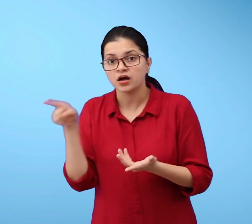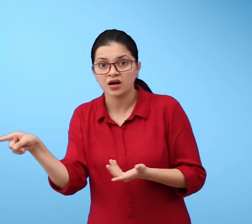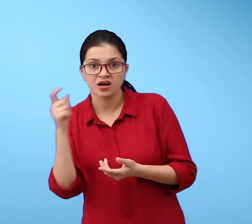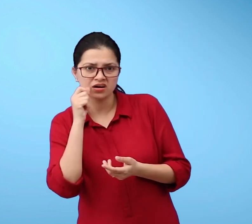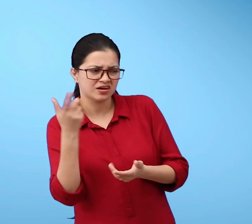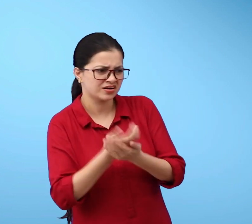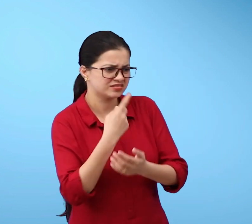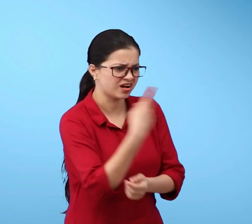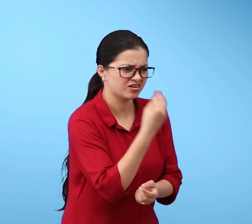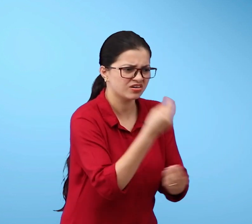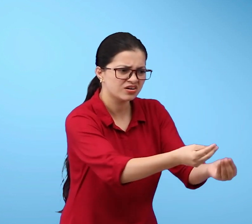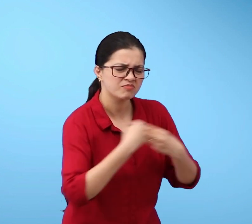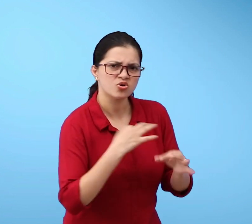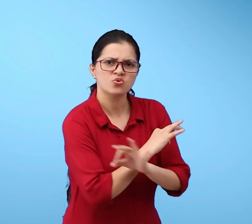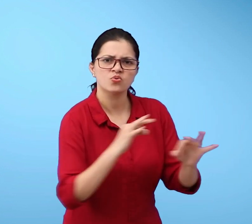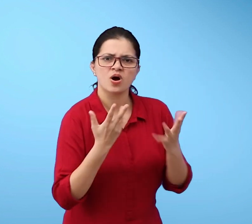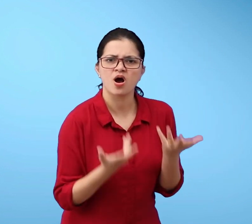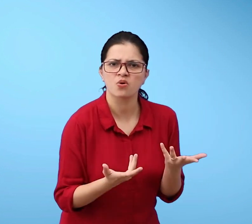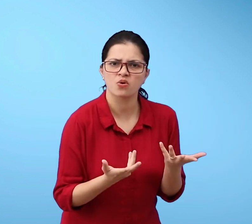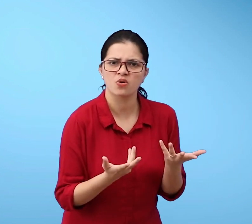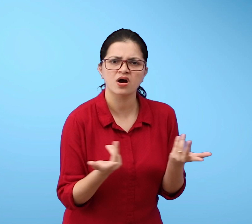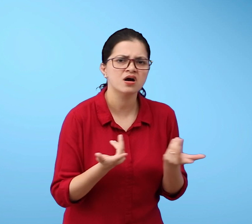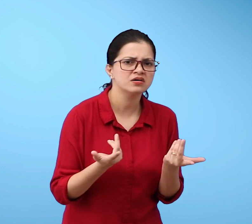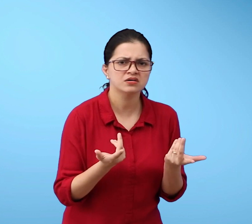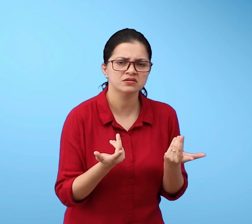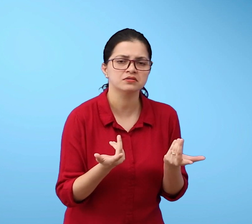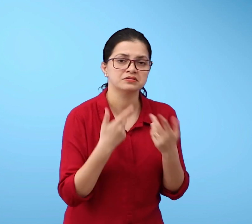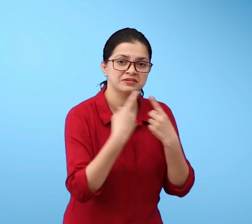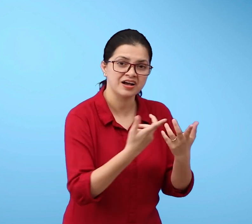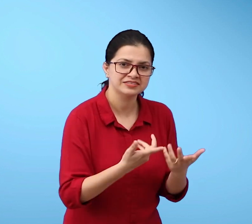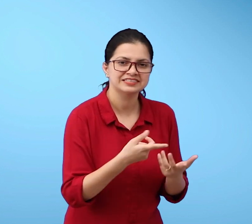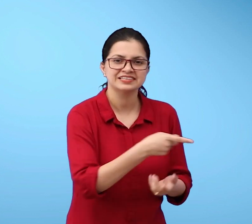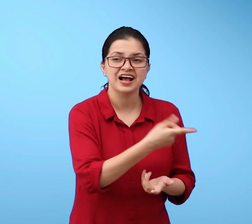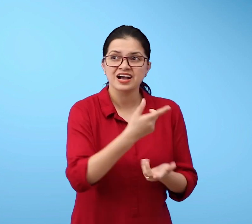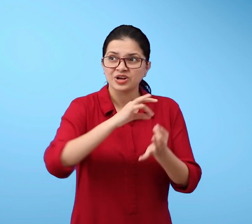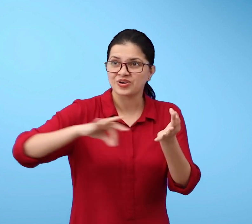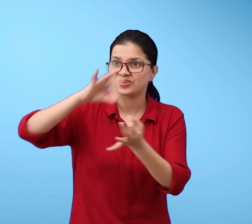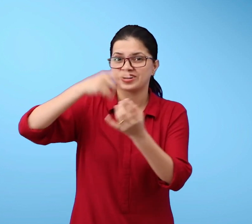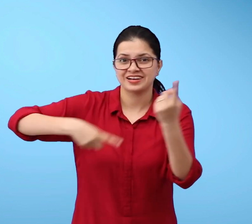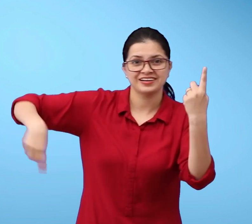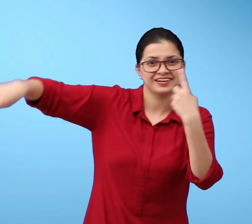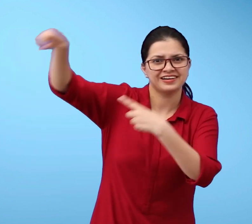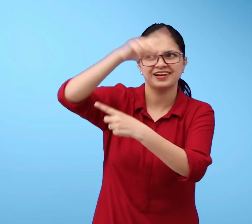by not giving me food, you are actually denying food to the universal soul."